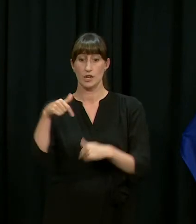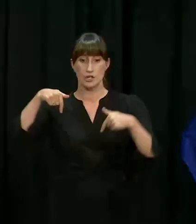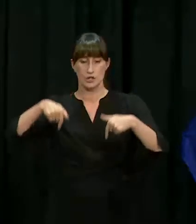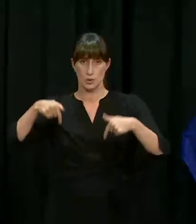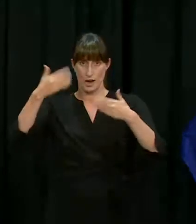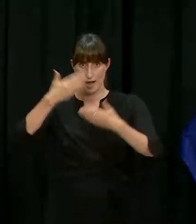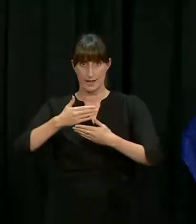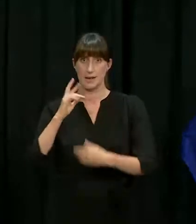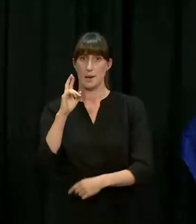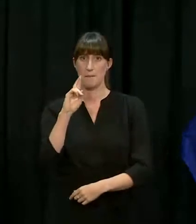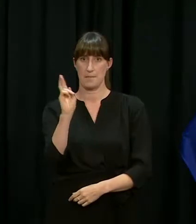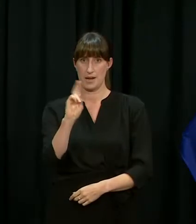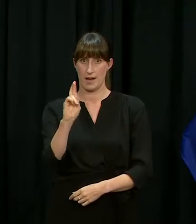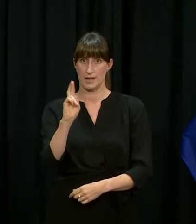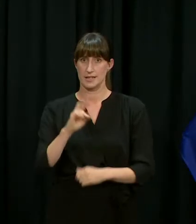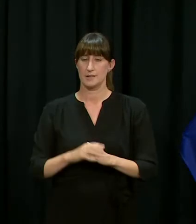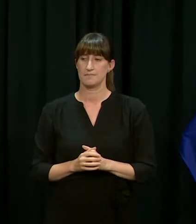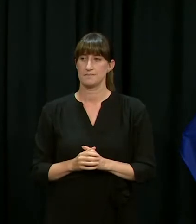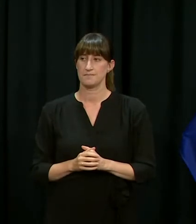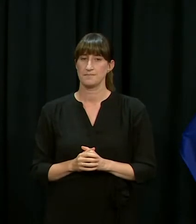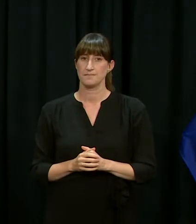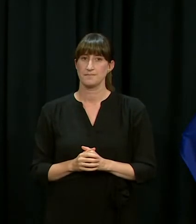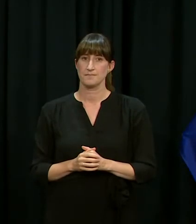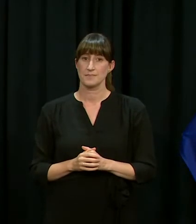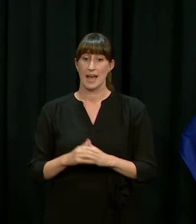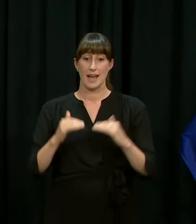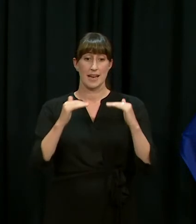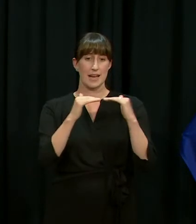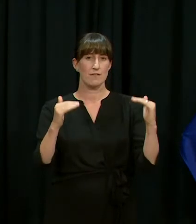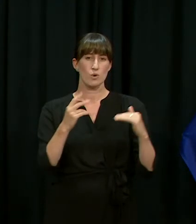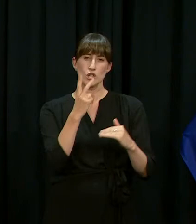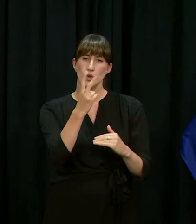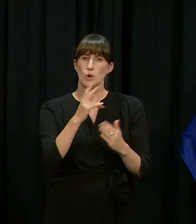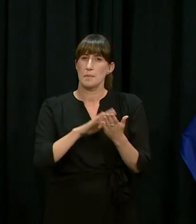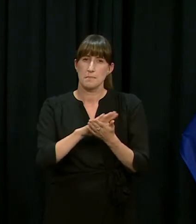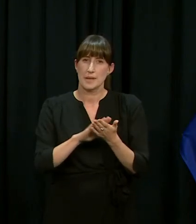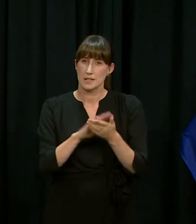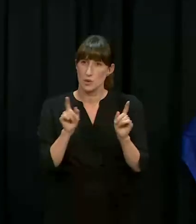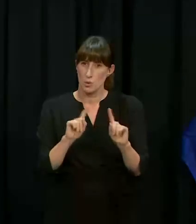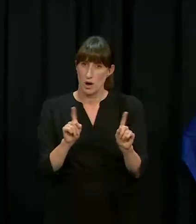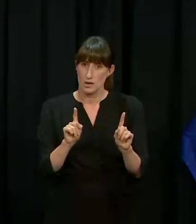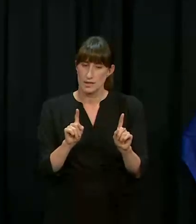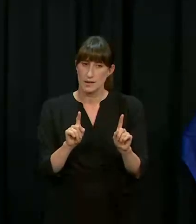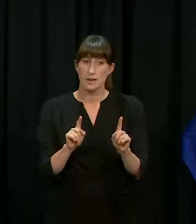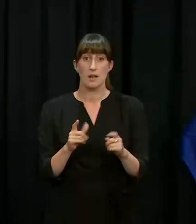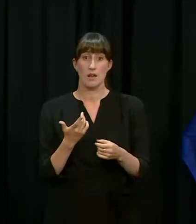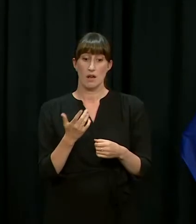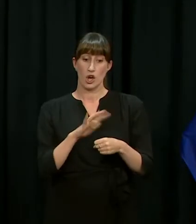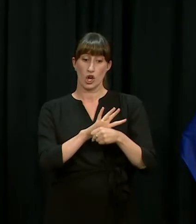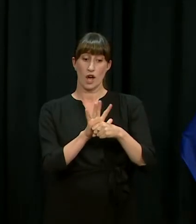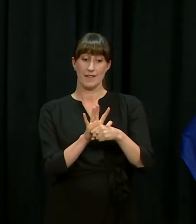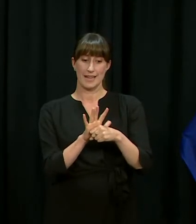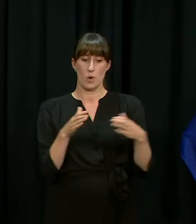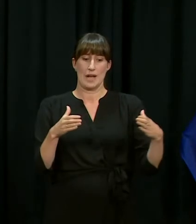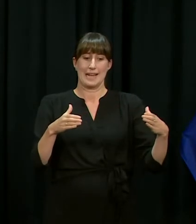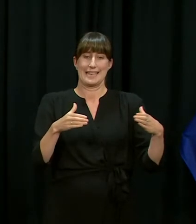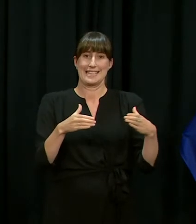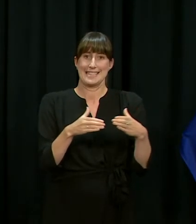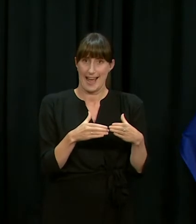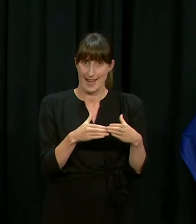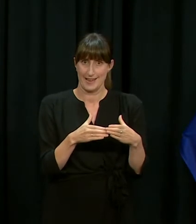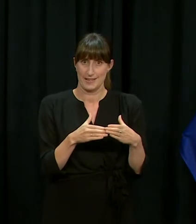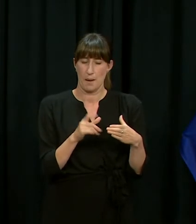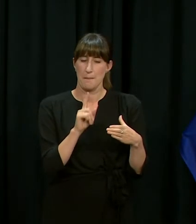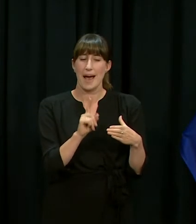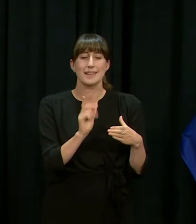alert level 2 is that COVID is contained, but there is a risk of community transmission. The